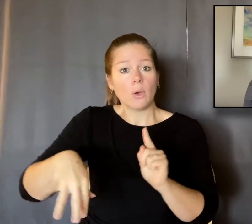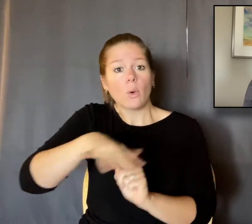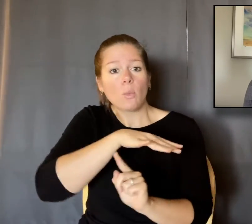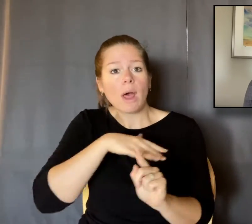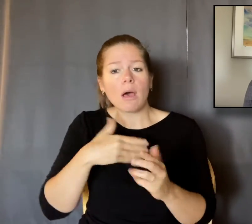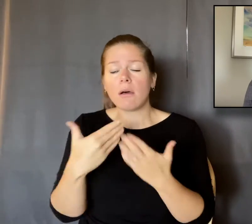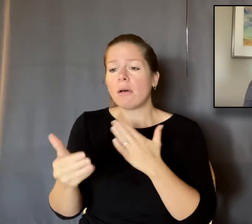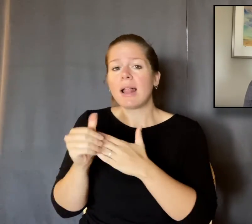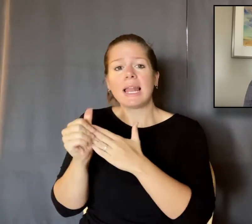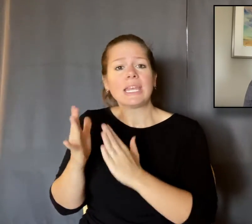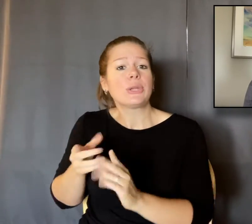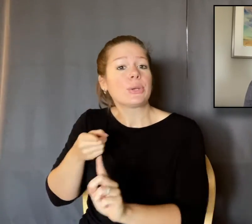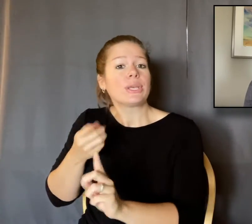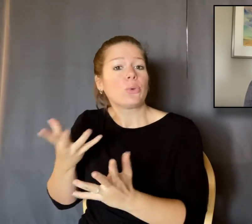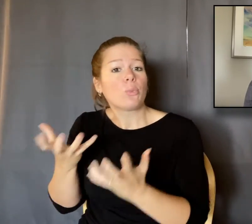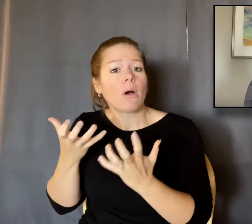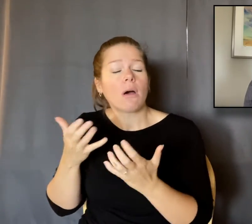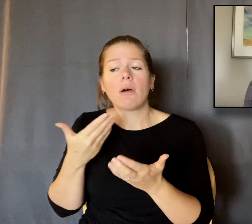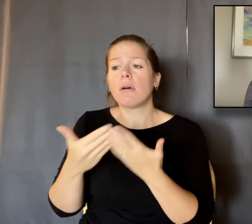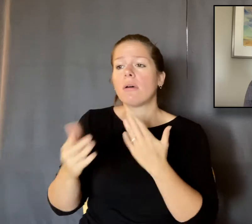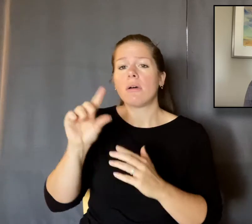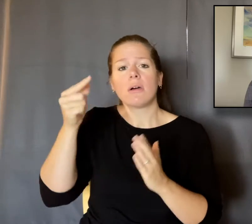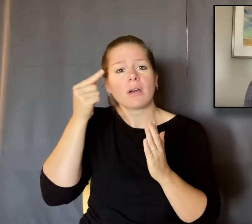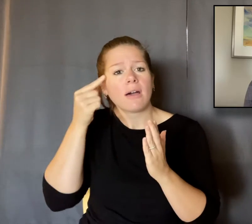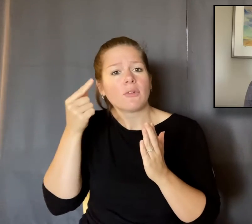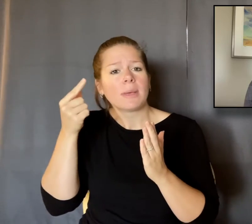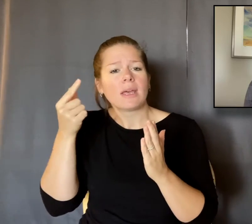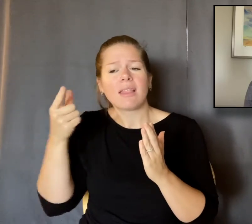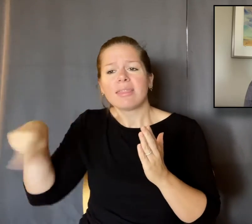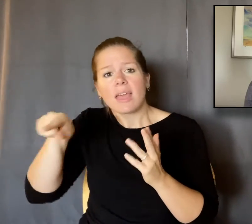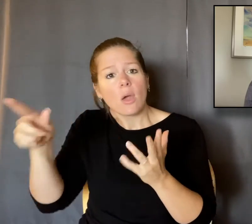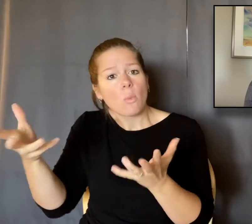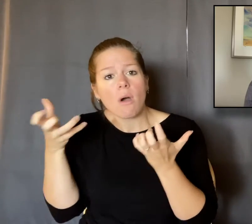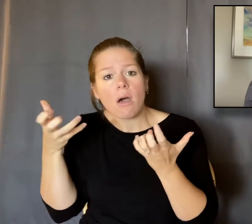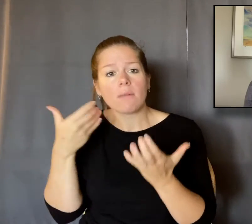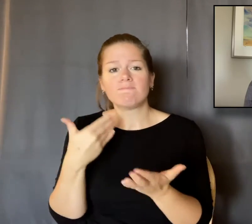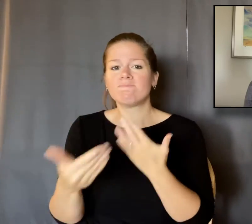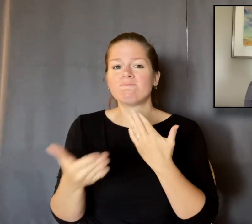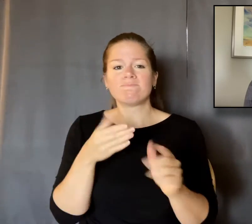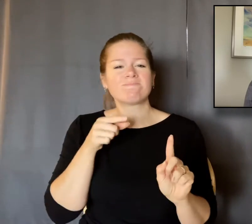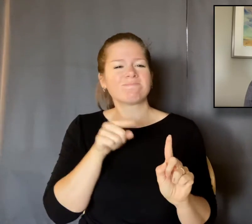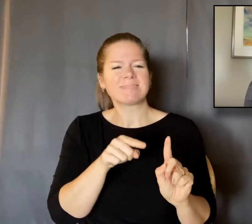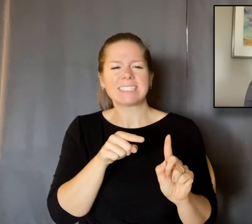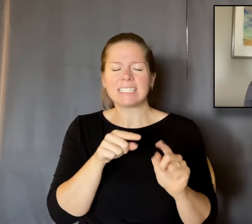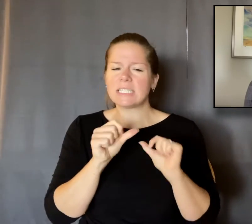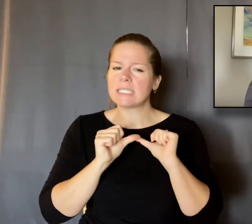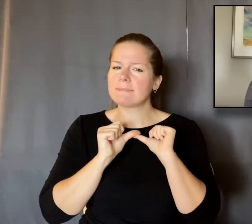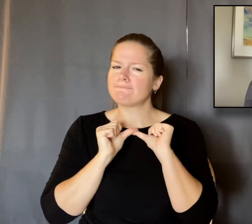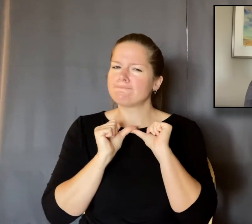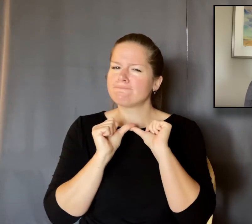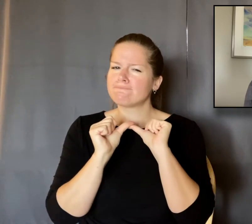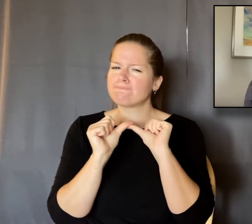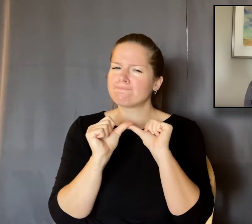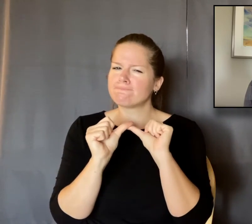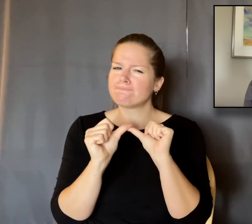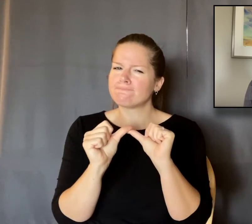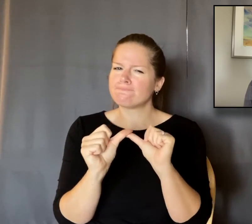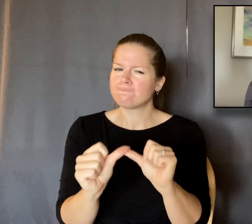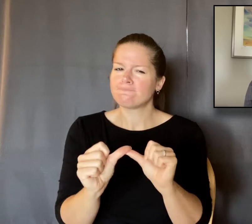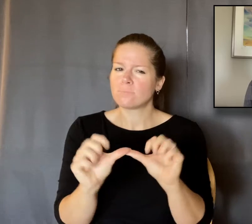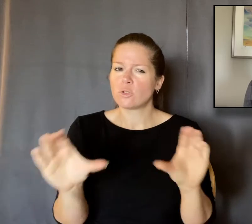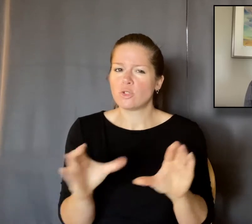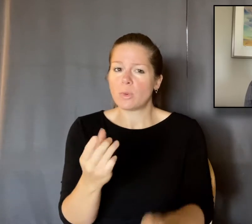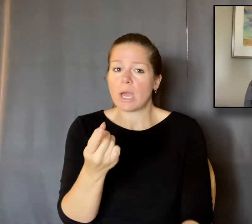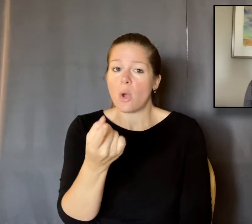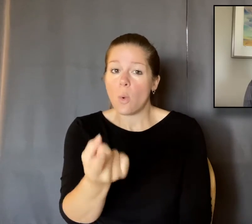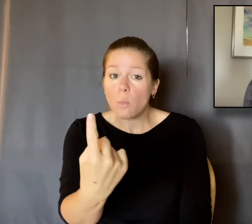didn't matter what the leader wanted, what the government wanted, what was happening around him, or how hard it was. He kept doing one